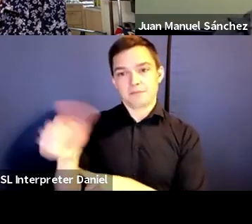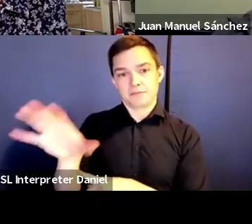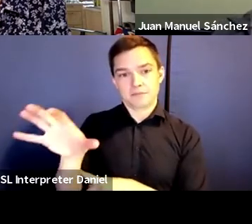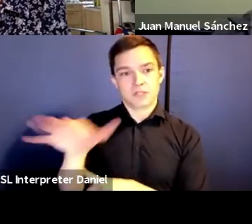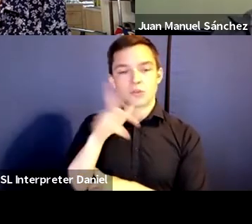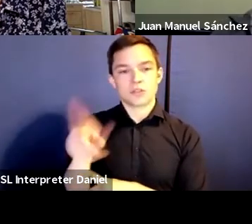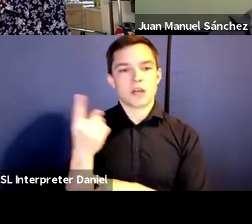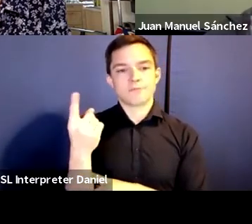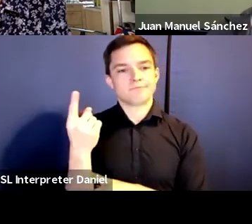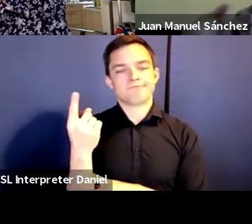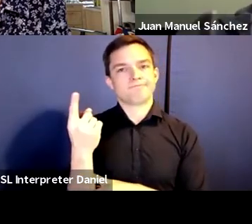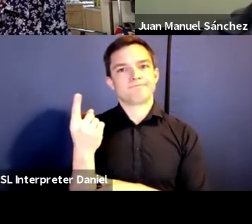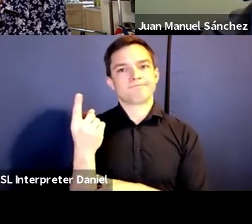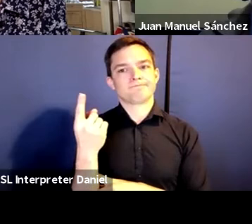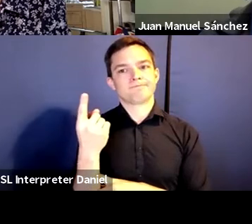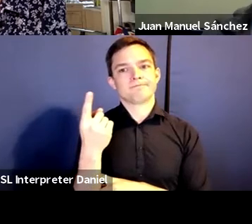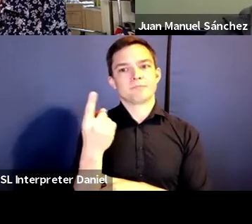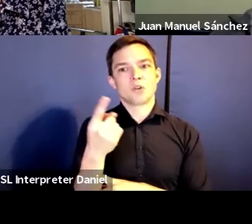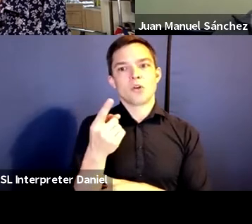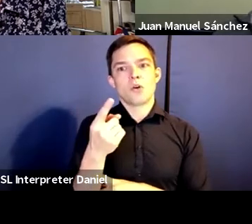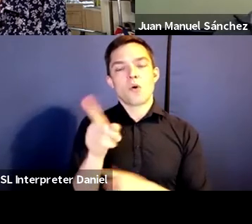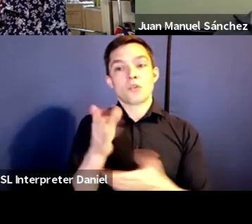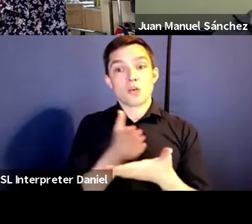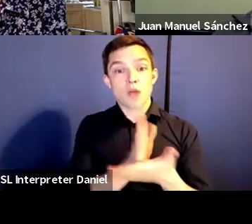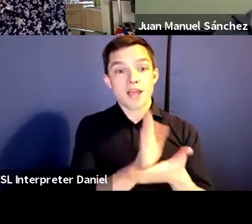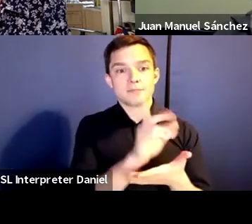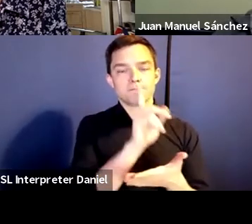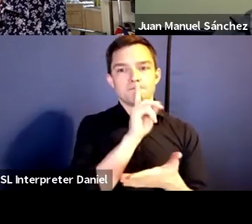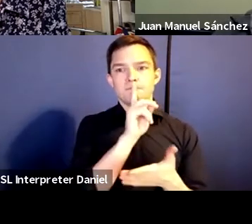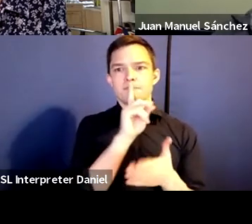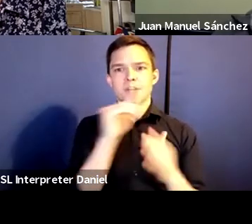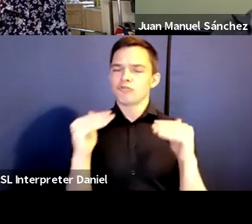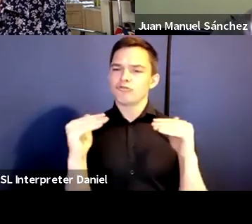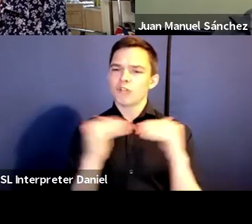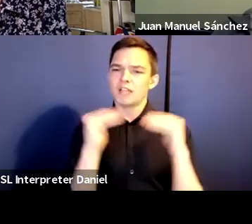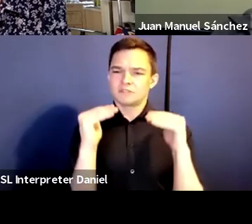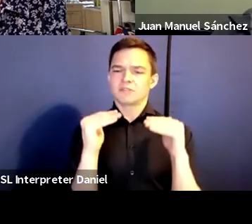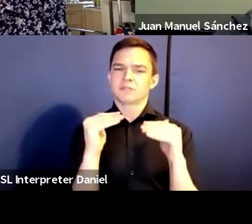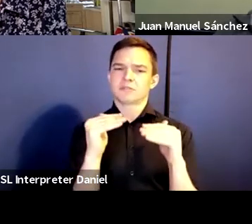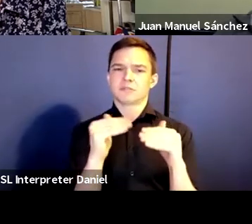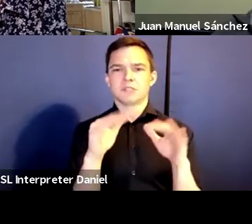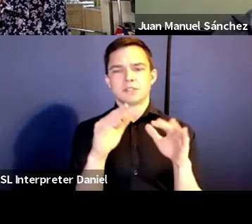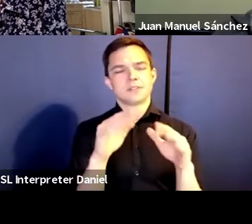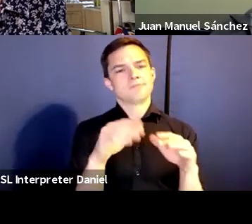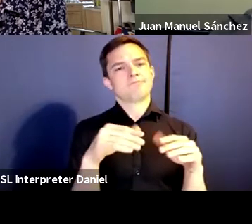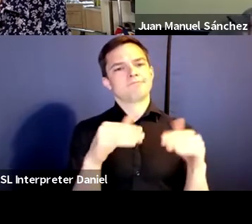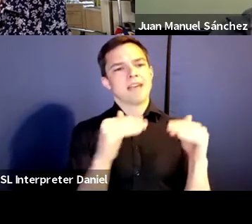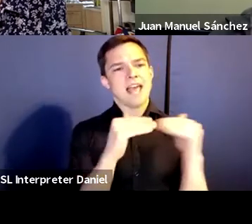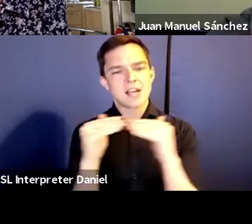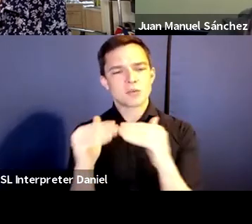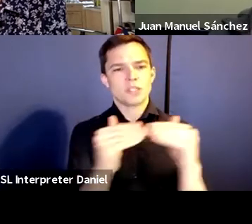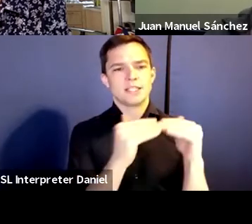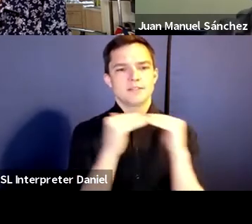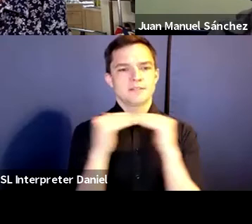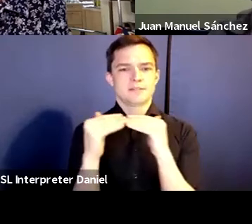a matter of only rights, but it is a matter of justice, it's a matter of equity, and it's a matter that it's something